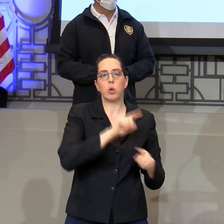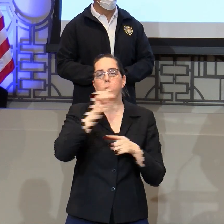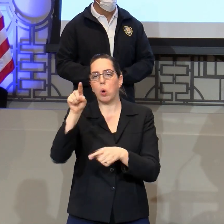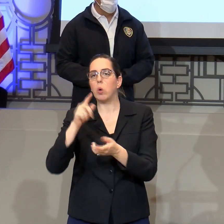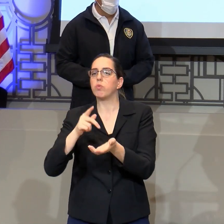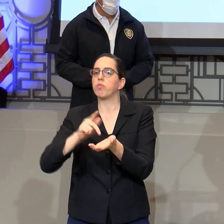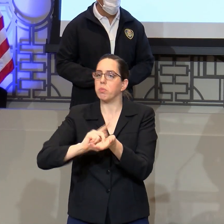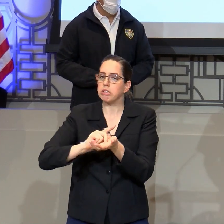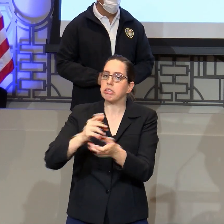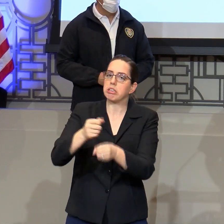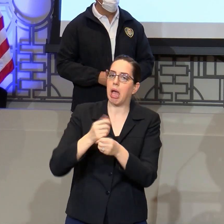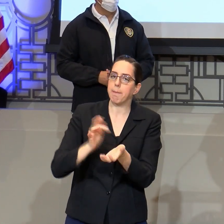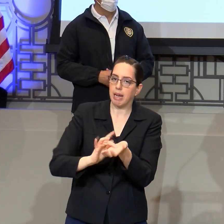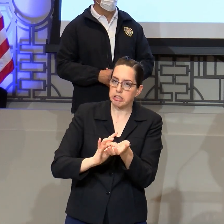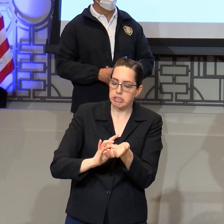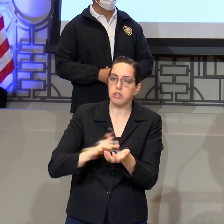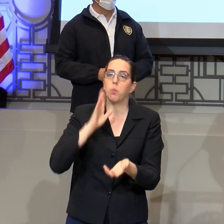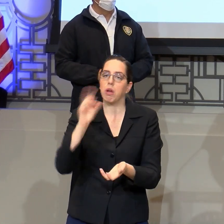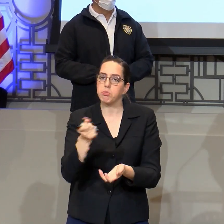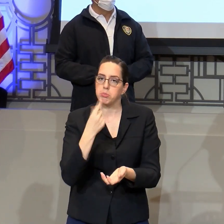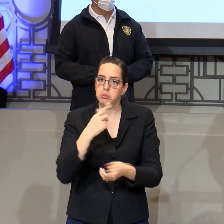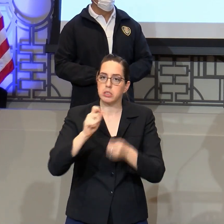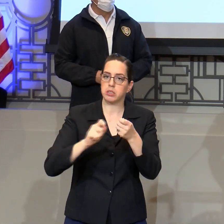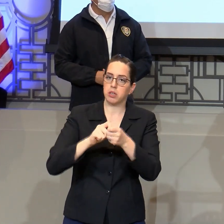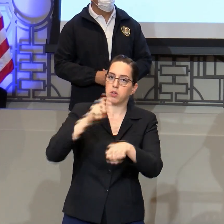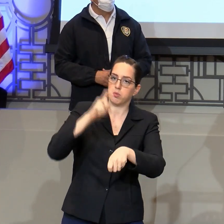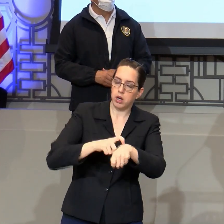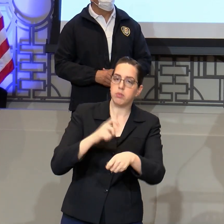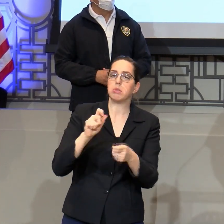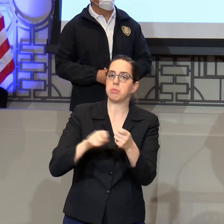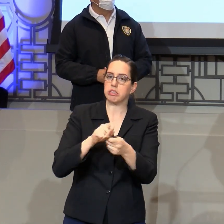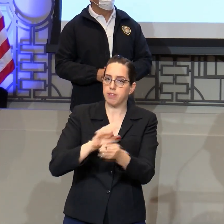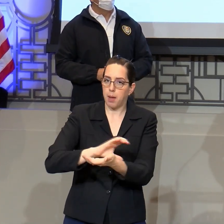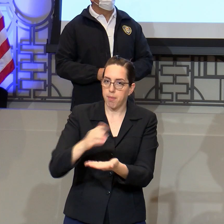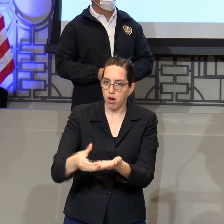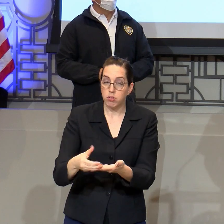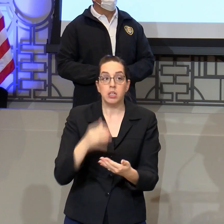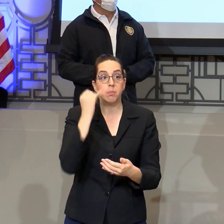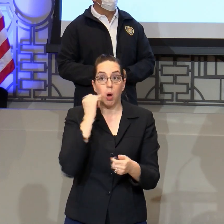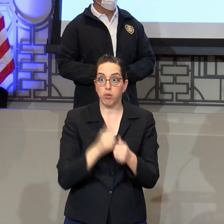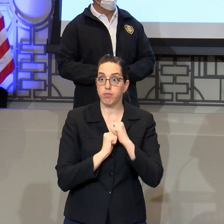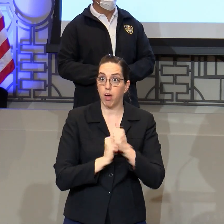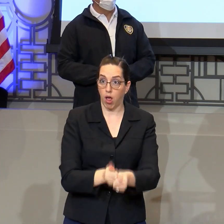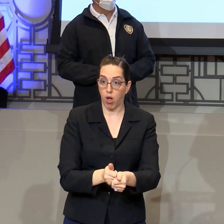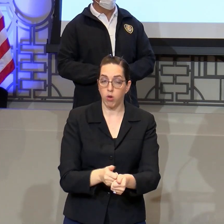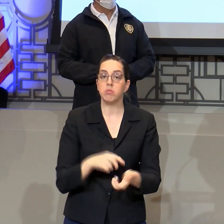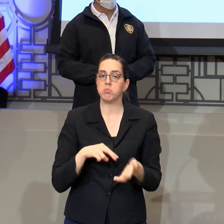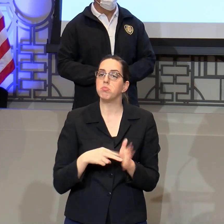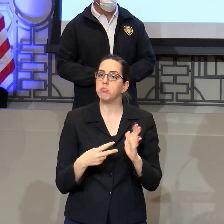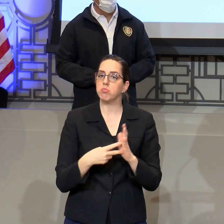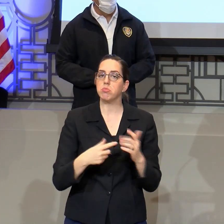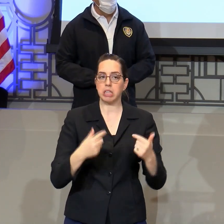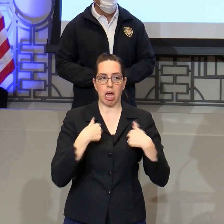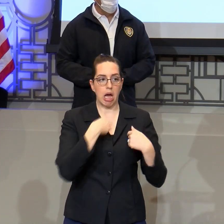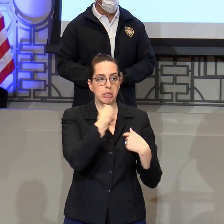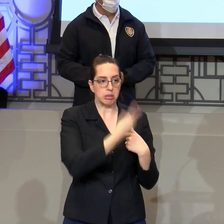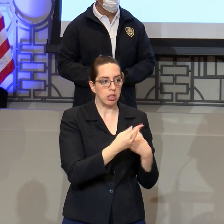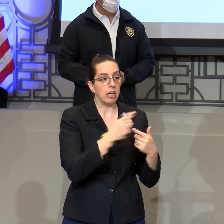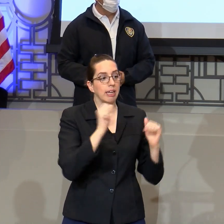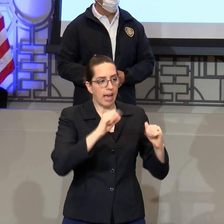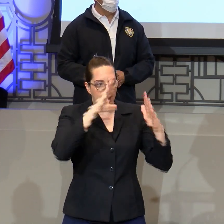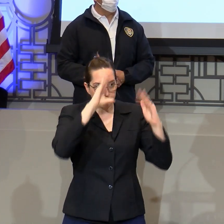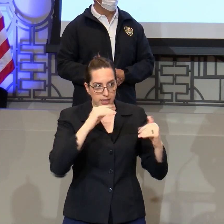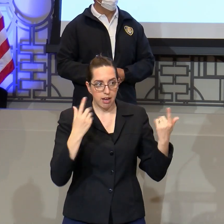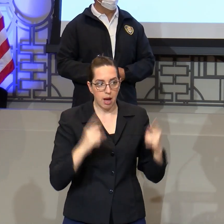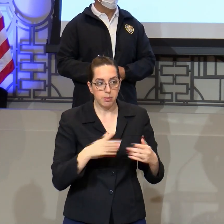filled, and I anticipate that they will take that medication at that dose at that time. And if they do that, I have been able to tell them what they can expect to